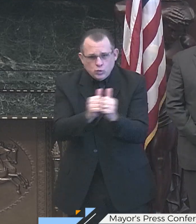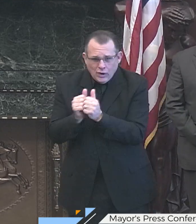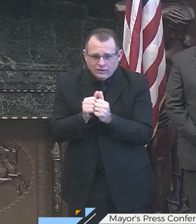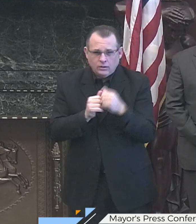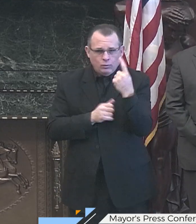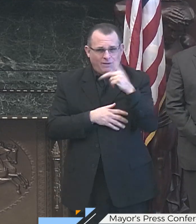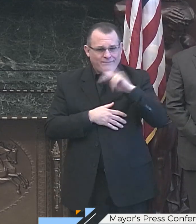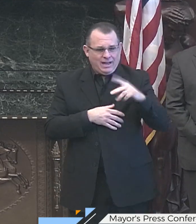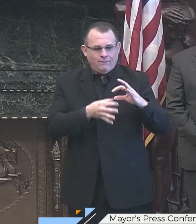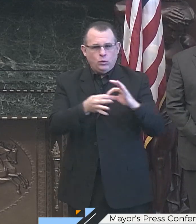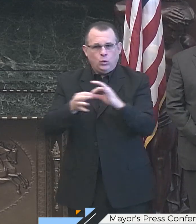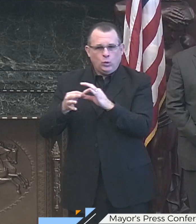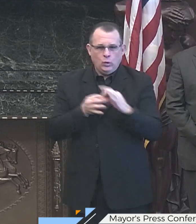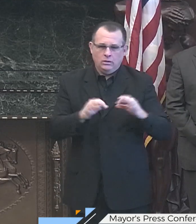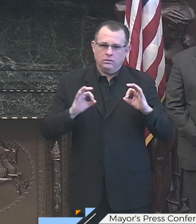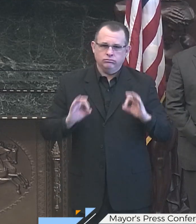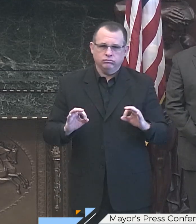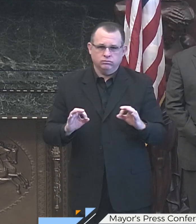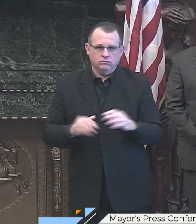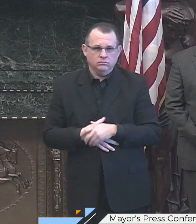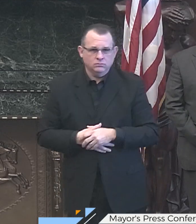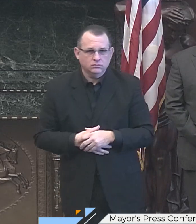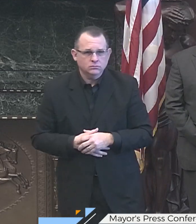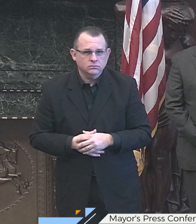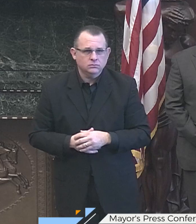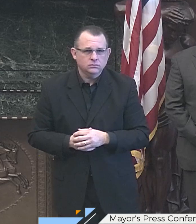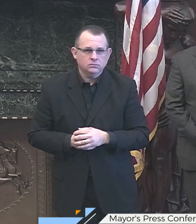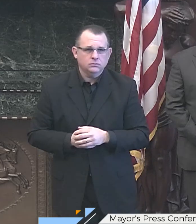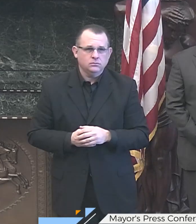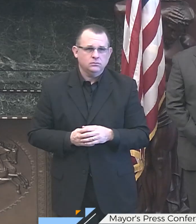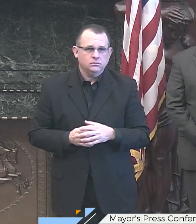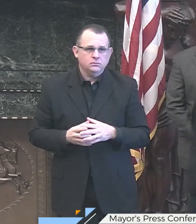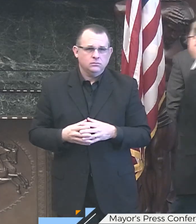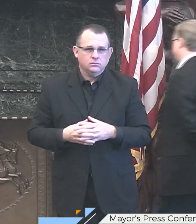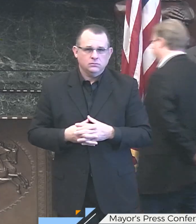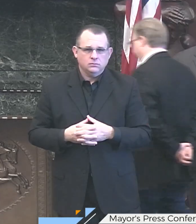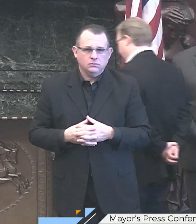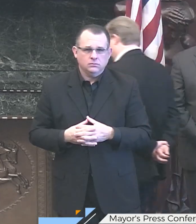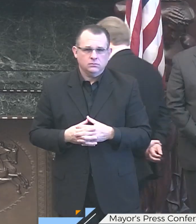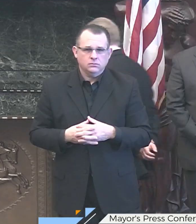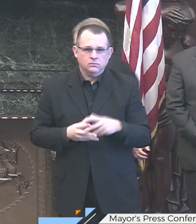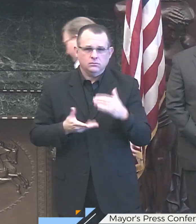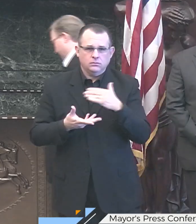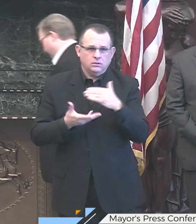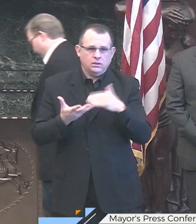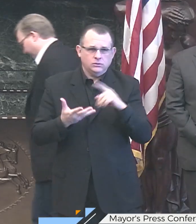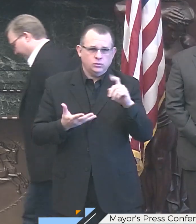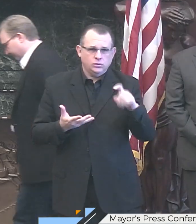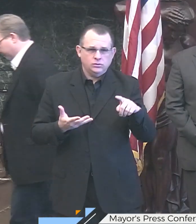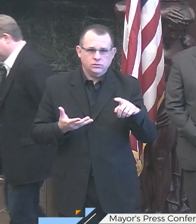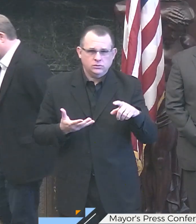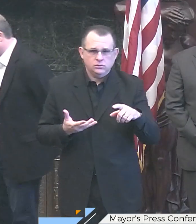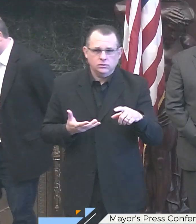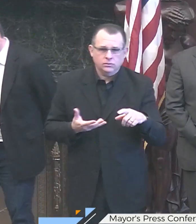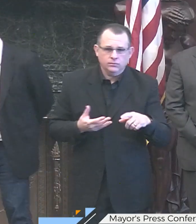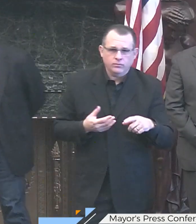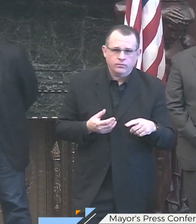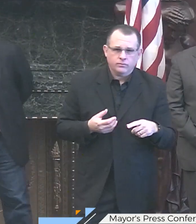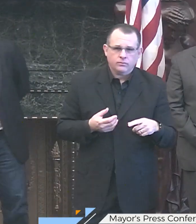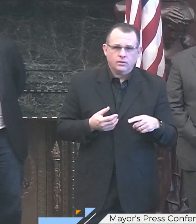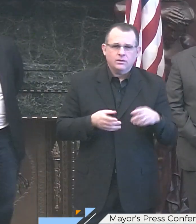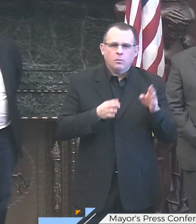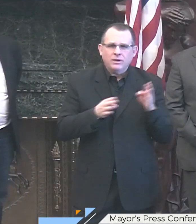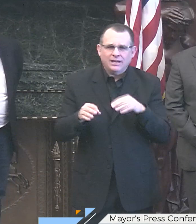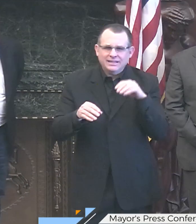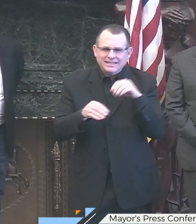we need them. Okay. And in regards to the plan currently facing the U.S. House of Representatives,